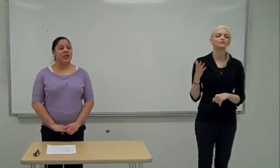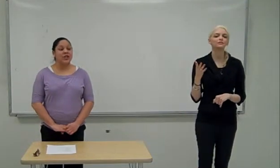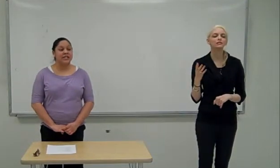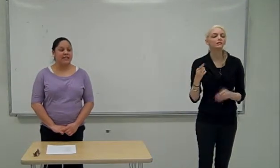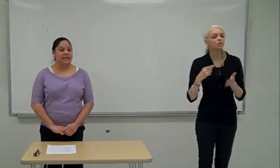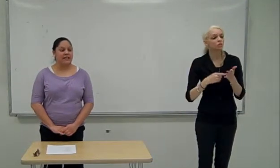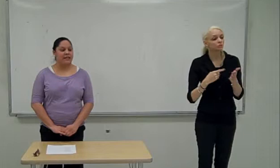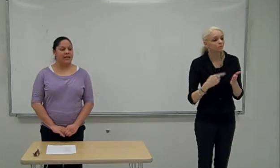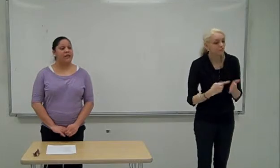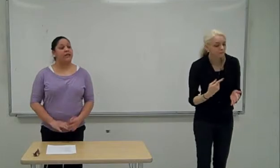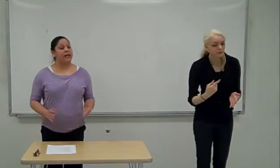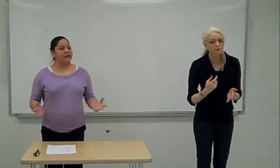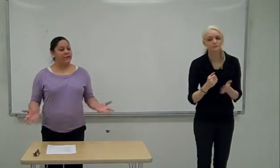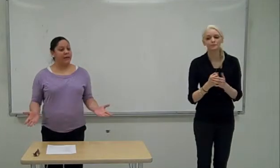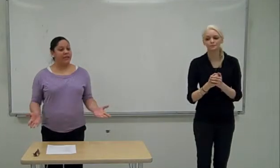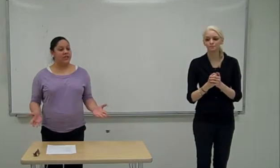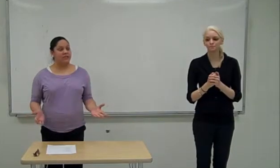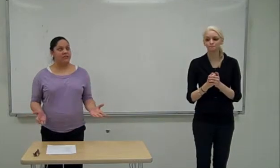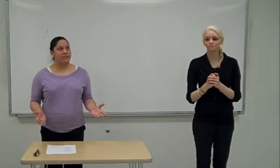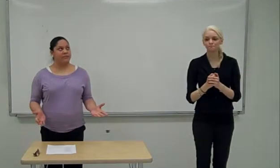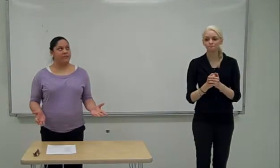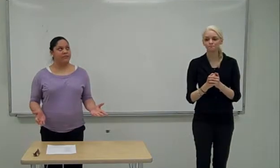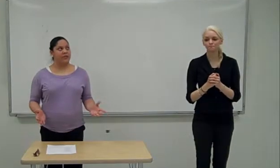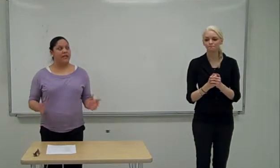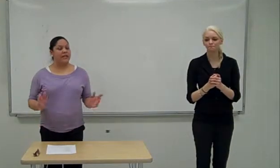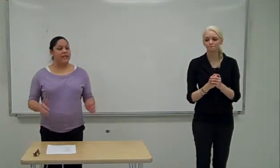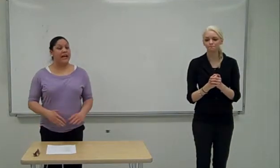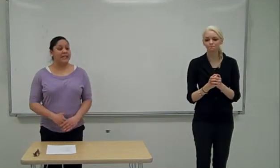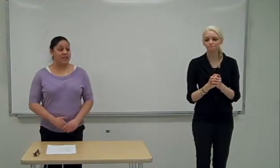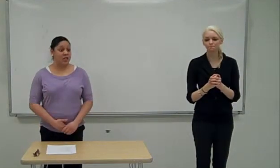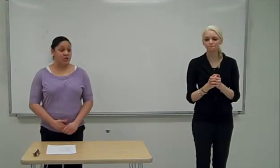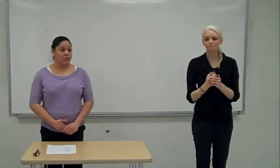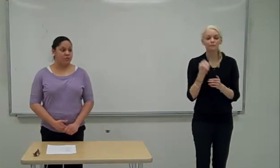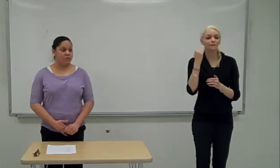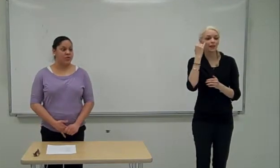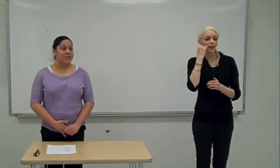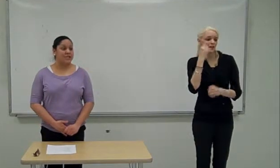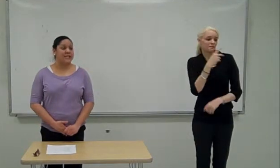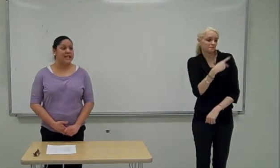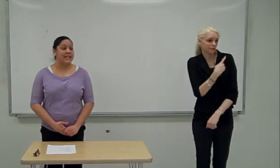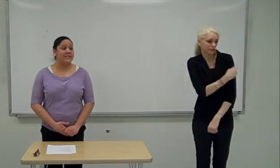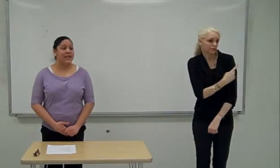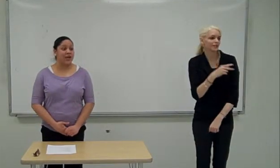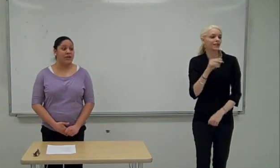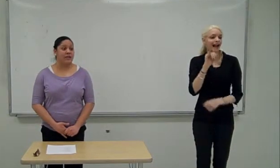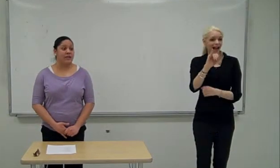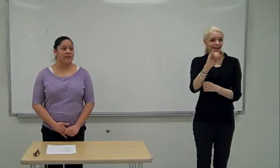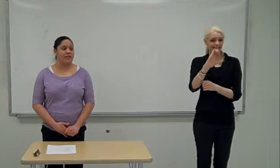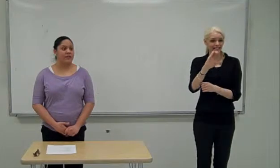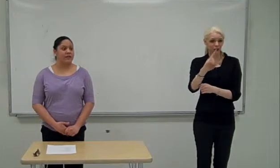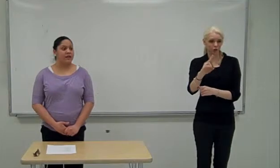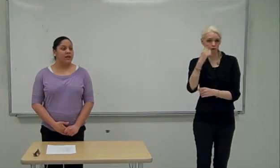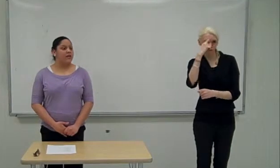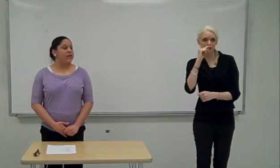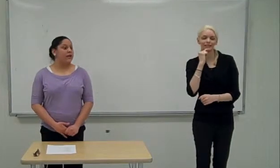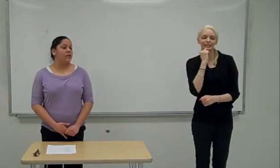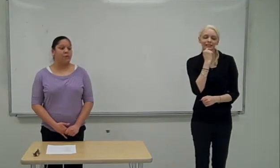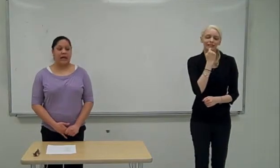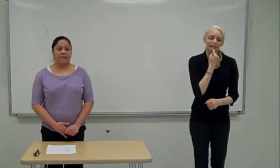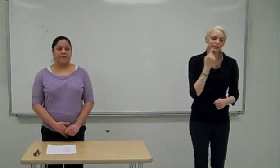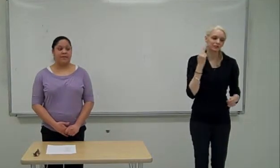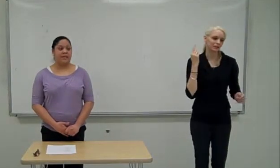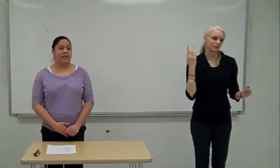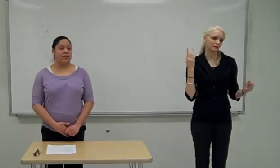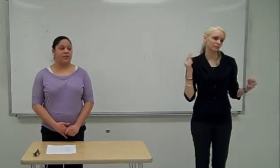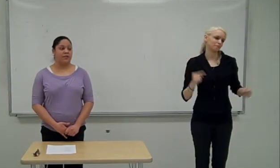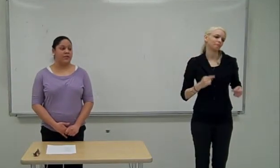as a courtesy, like if a patient is in ICU, which is the intensive care unit, they don't